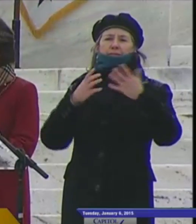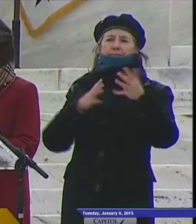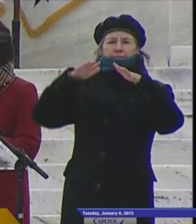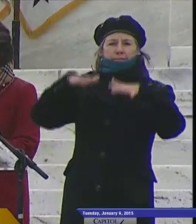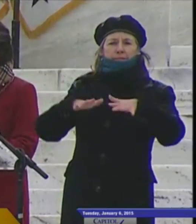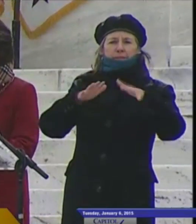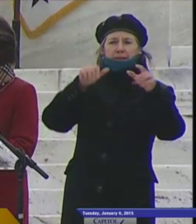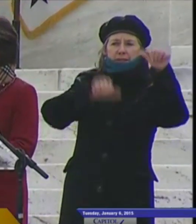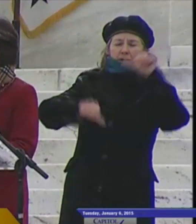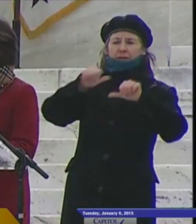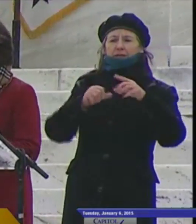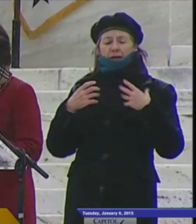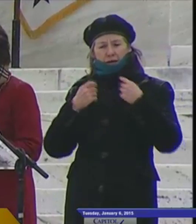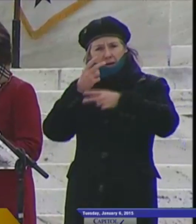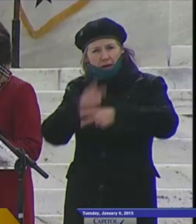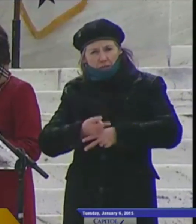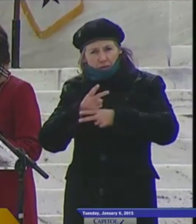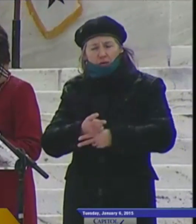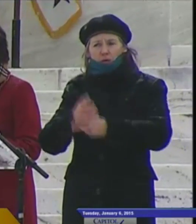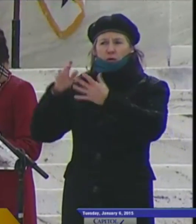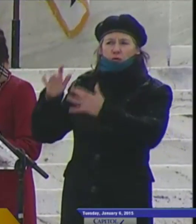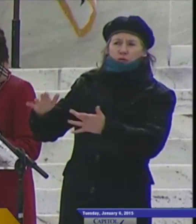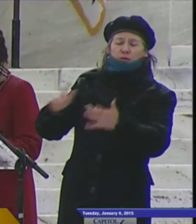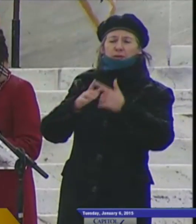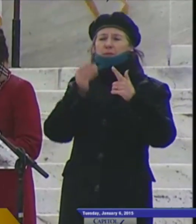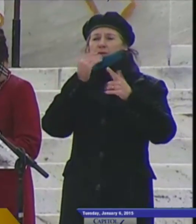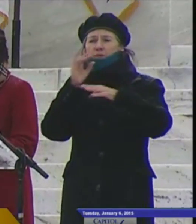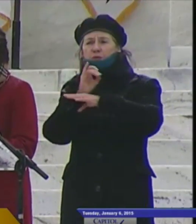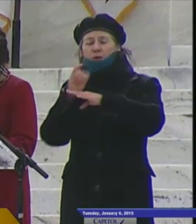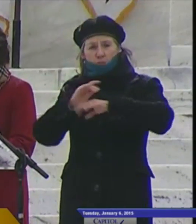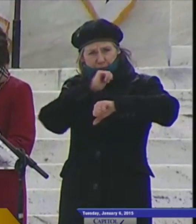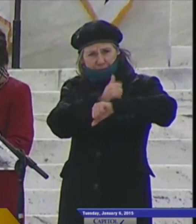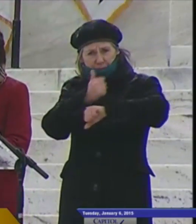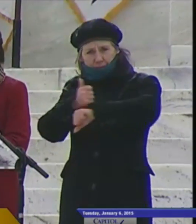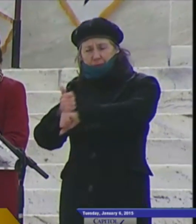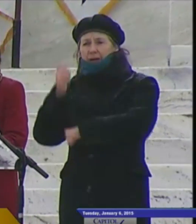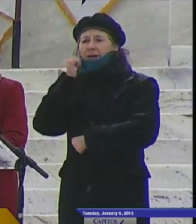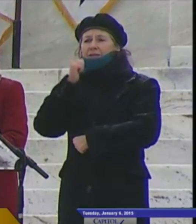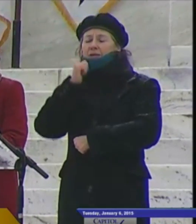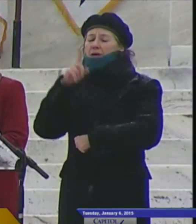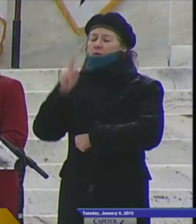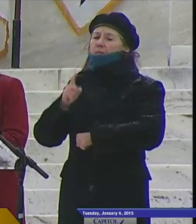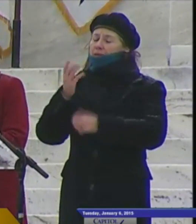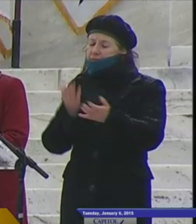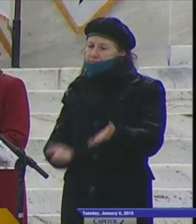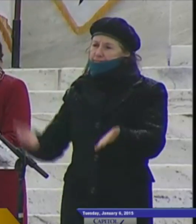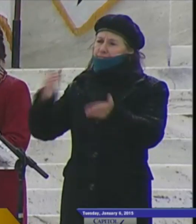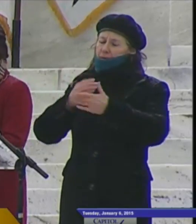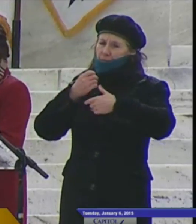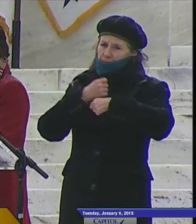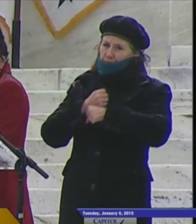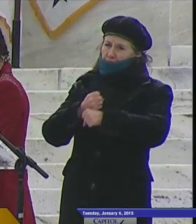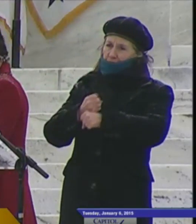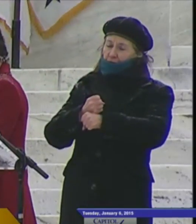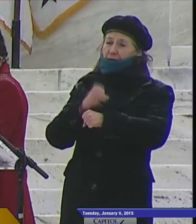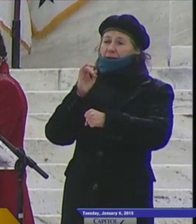food industries, which we implement every single day. And we have to revive our manufacturing sector, because if